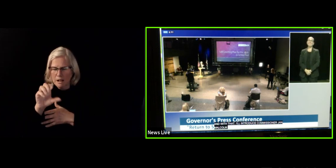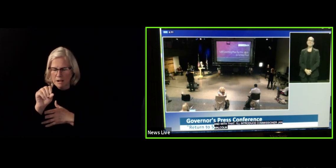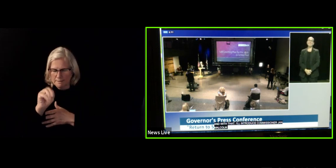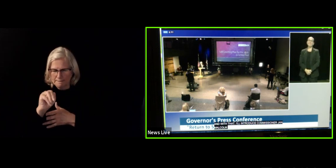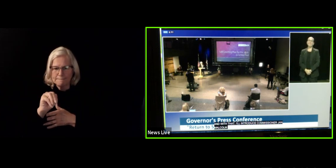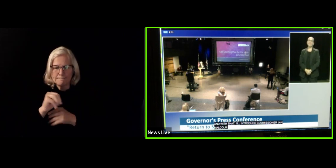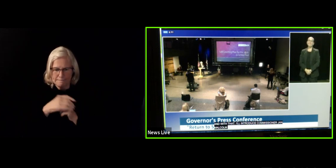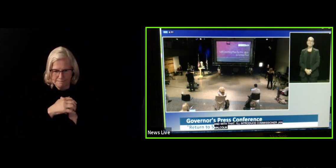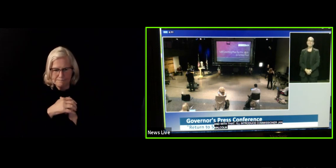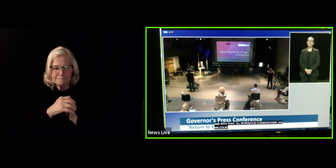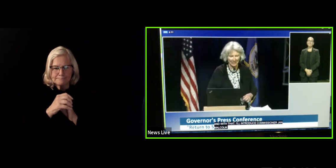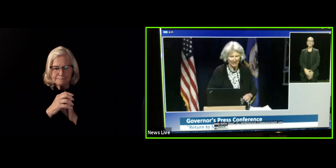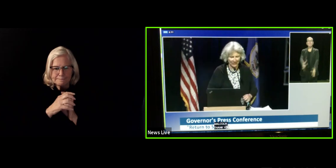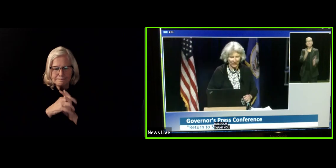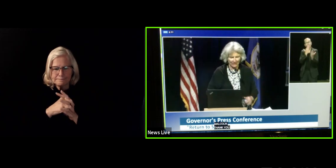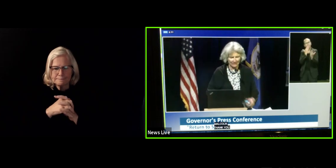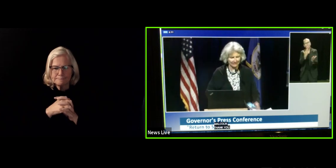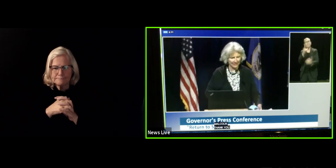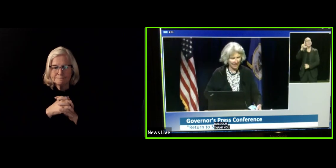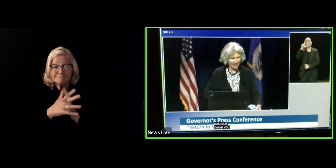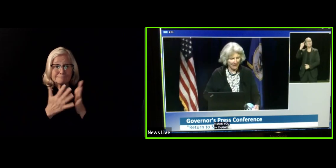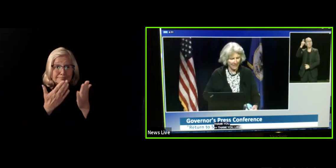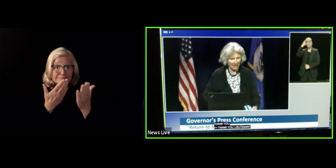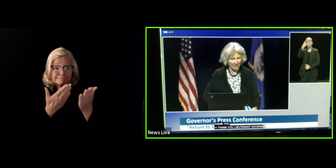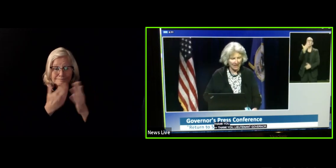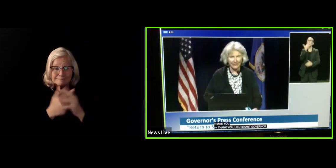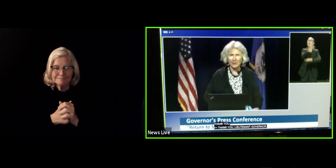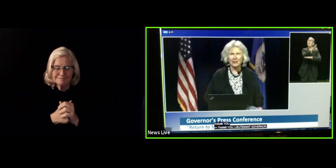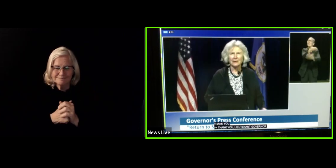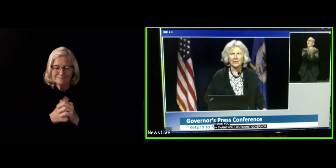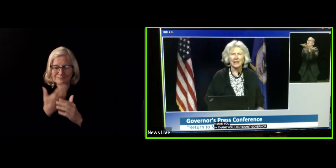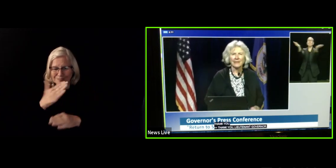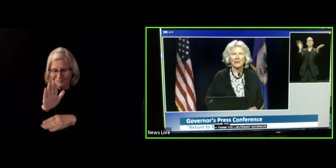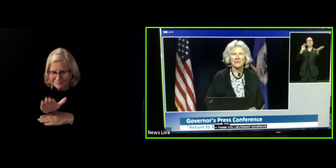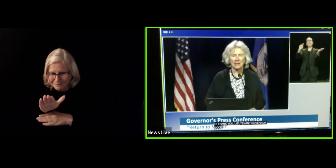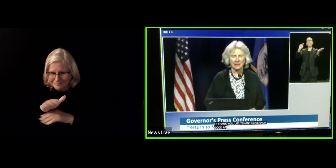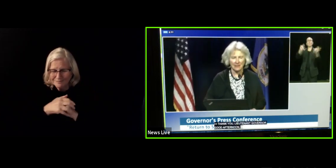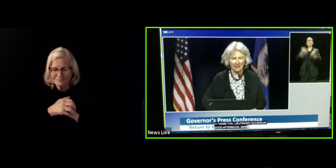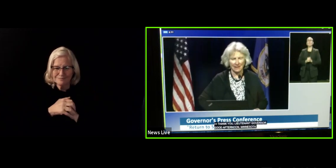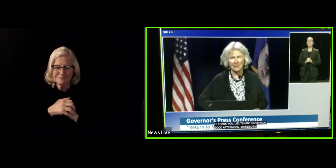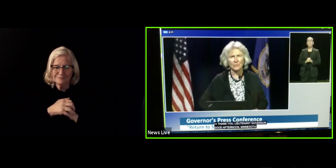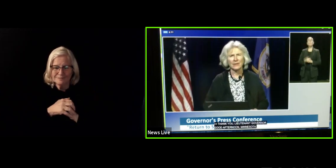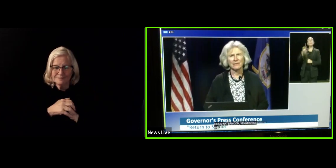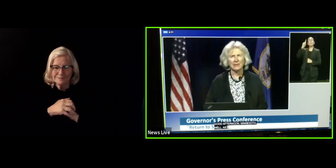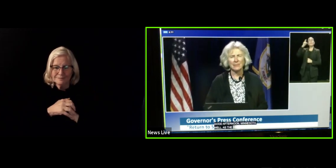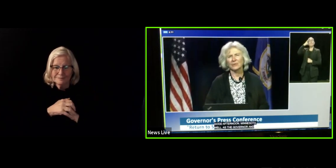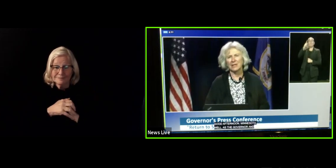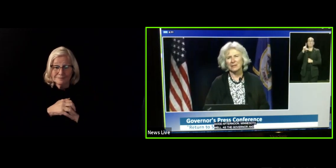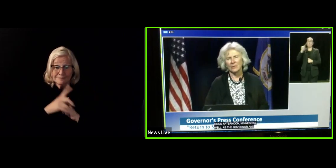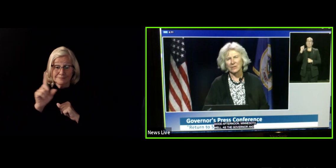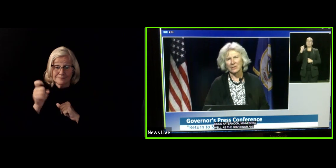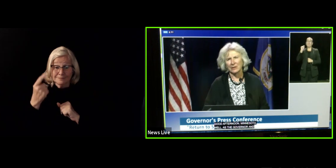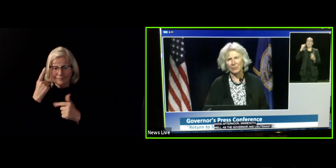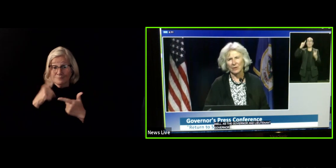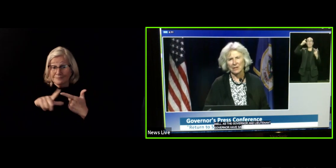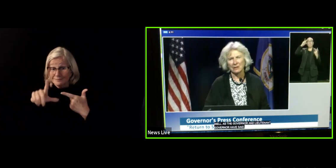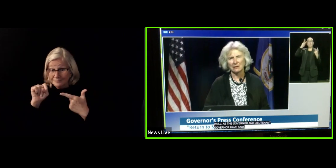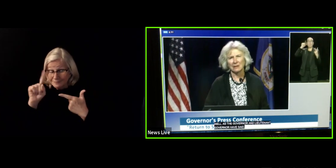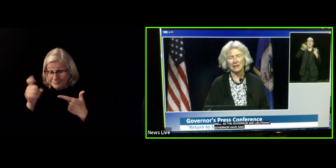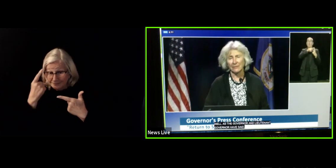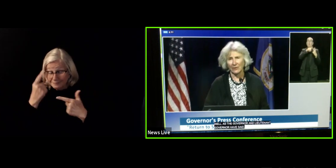Thank you, Lieutenant Governor. Good afternoon, Minnesota. Well, as the governor and lieutenant governor have said, this is one of the most consequential and